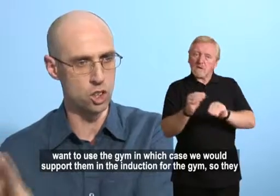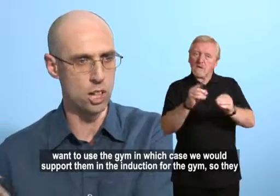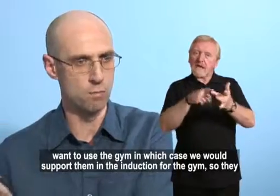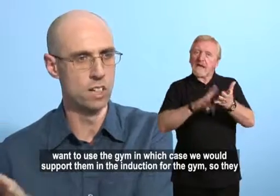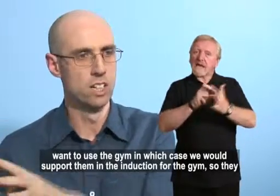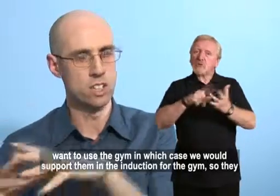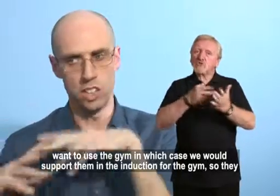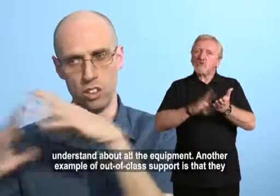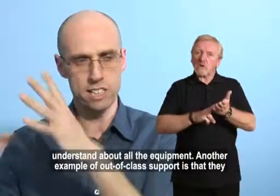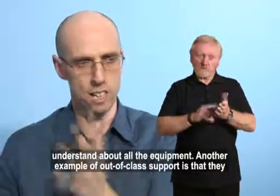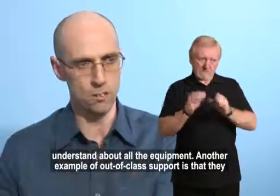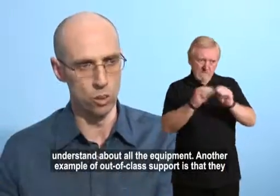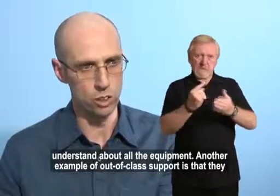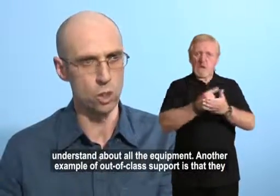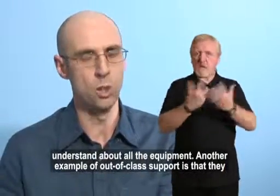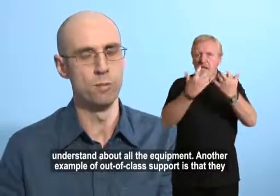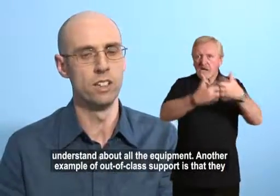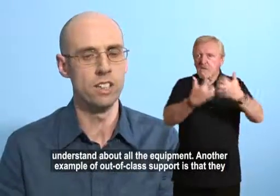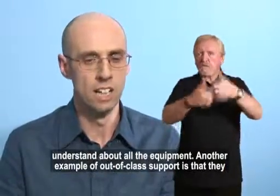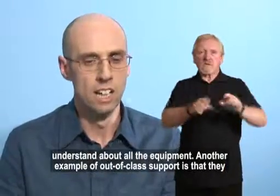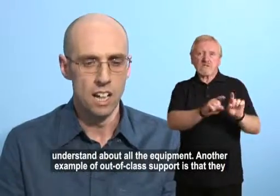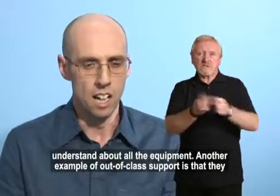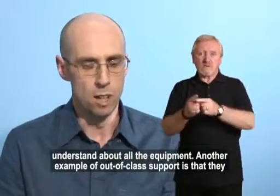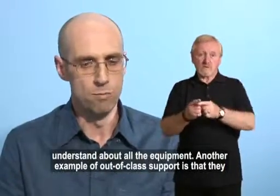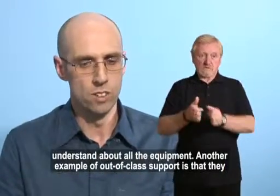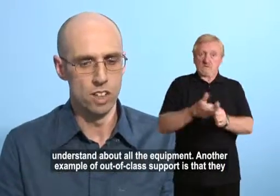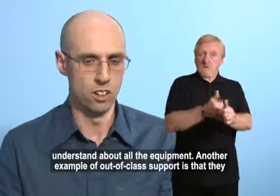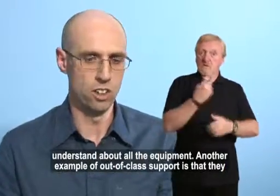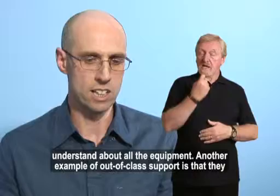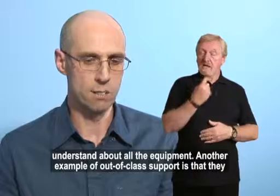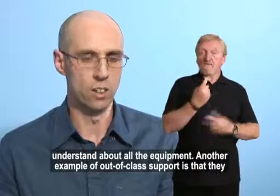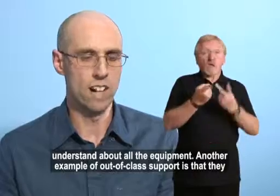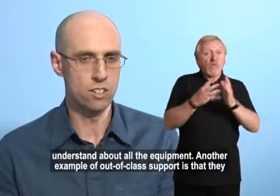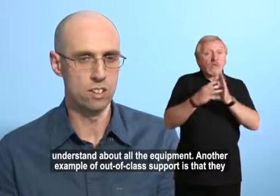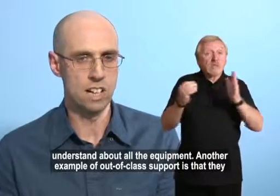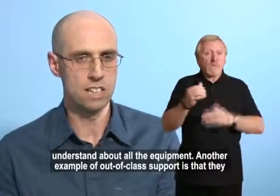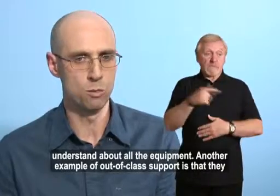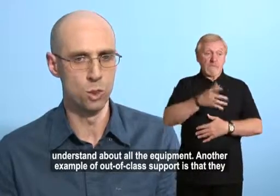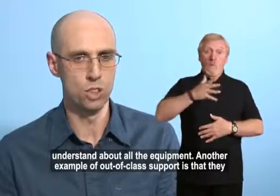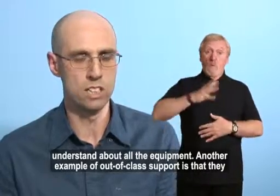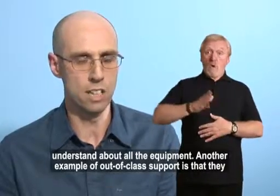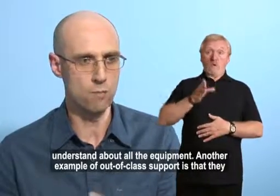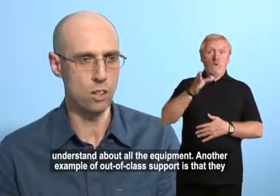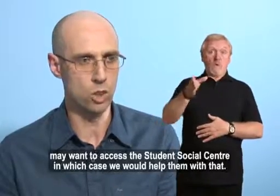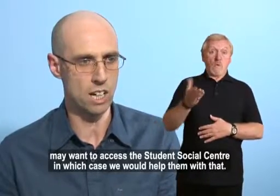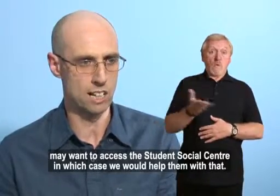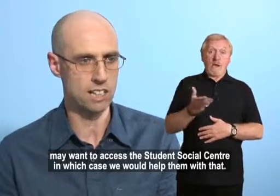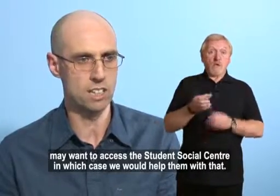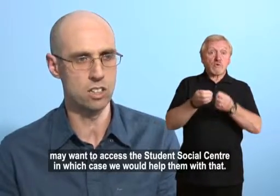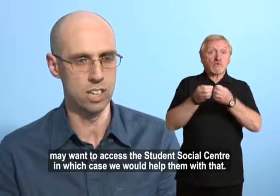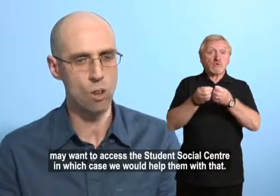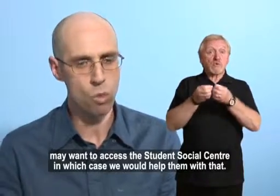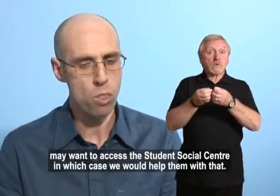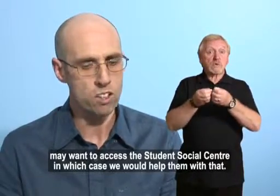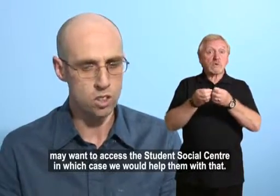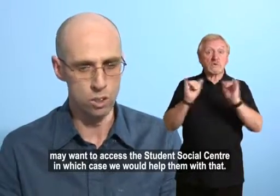induction for the gym so they understand about all the equipment. Another example of out of class support is that they may want to